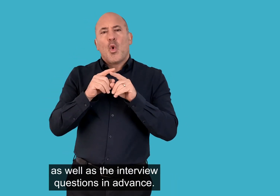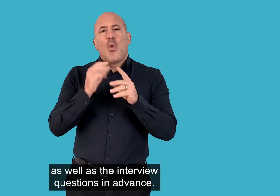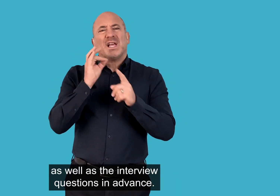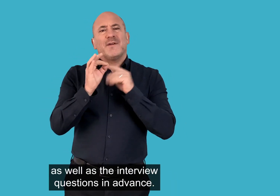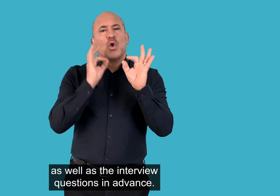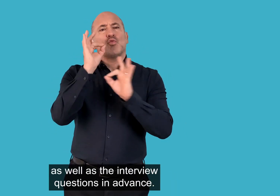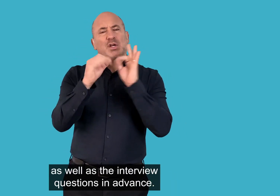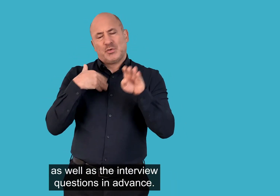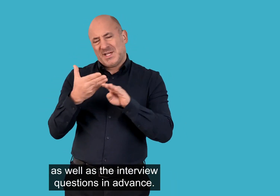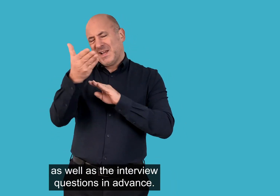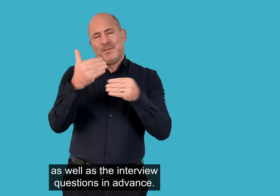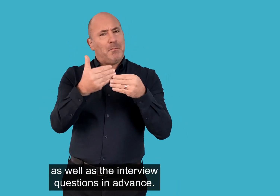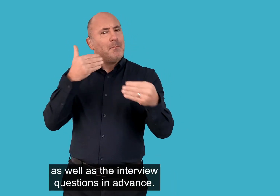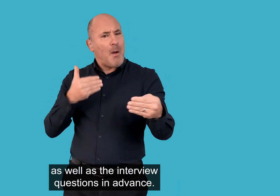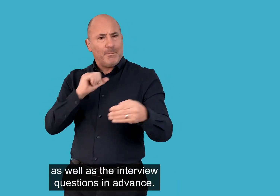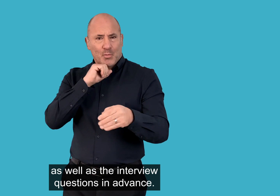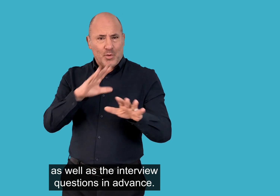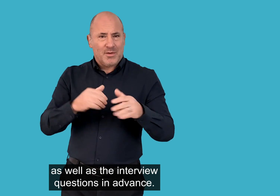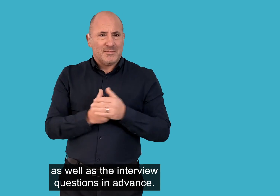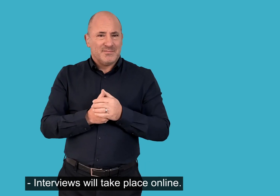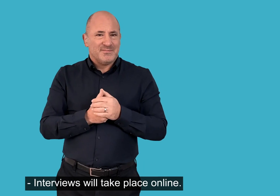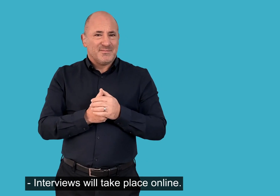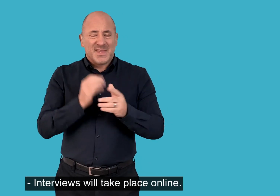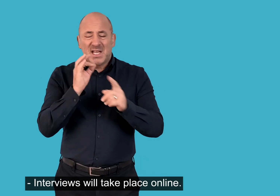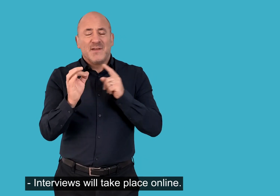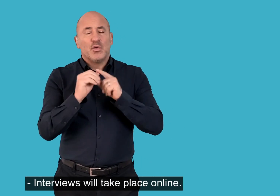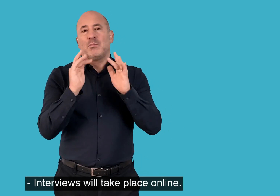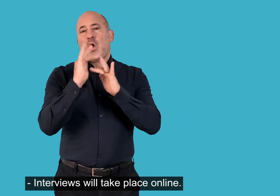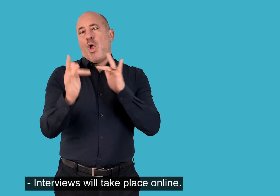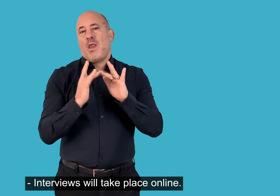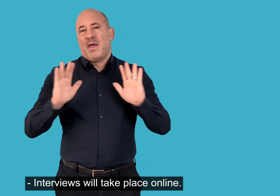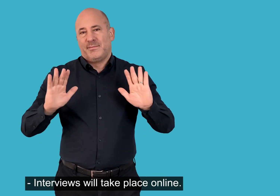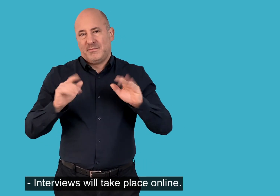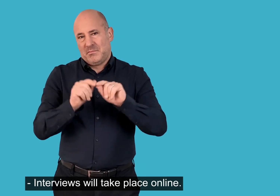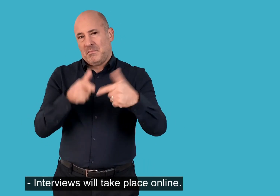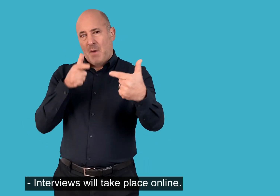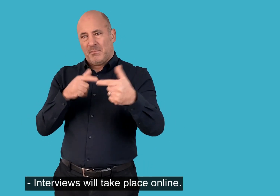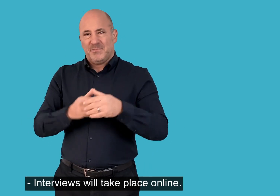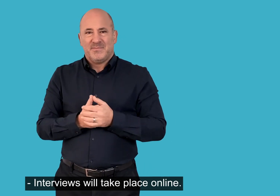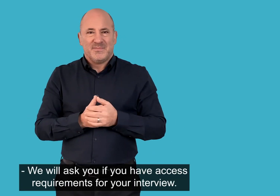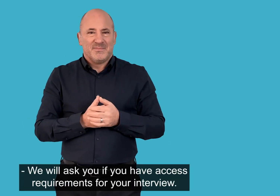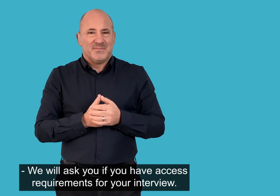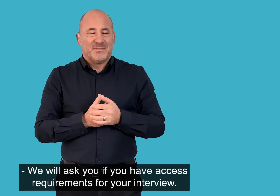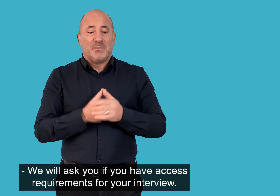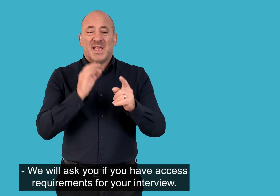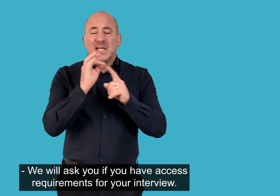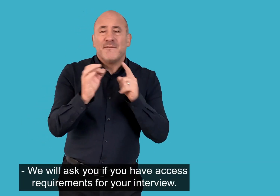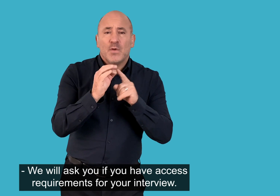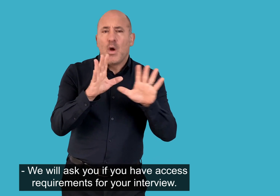as well as the interview questions in advance. Interviews will take place online. We will ask you if